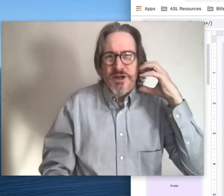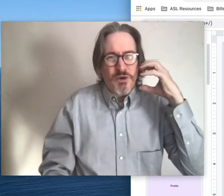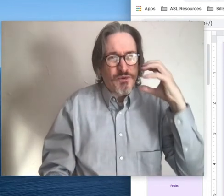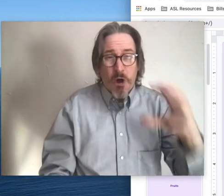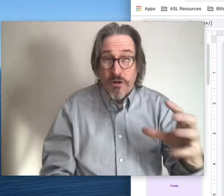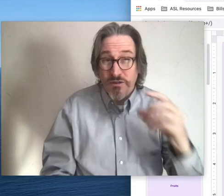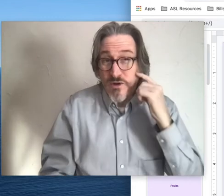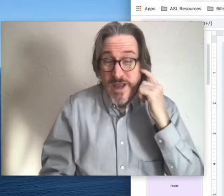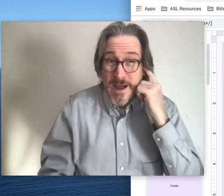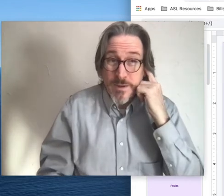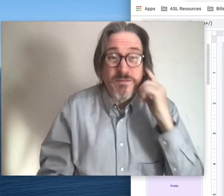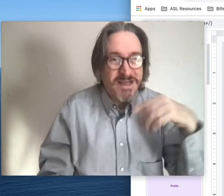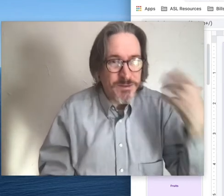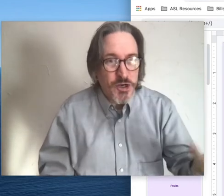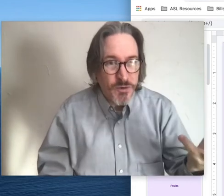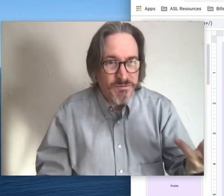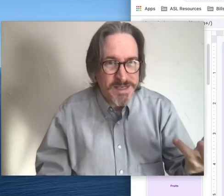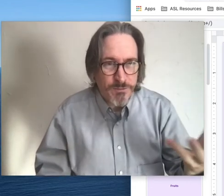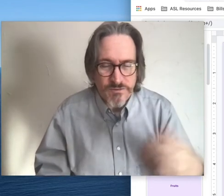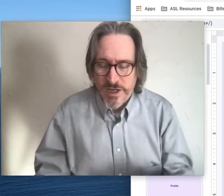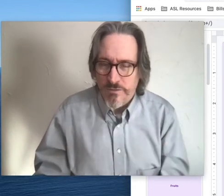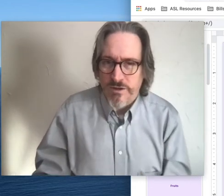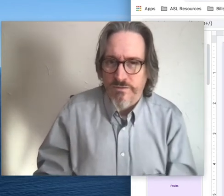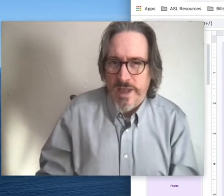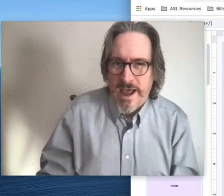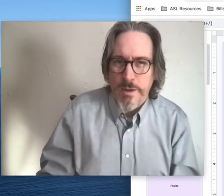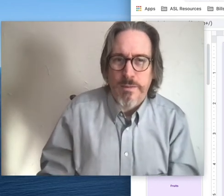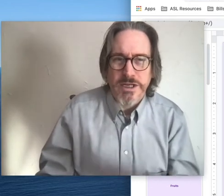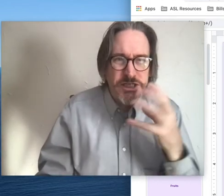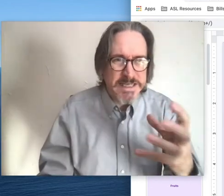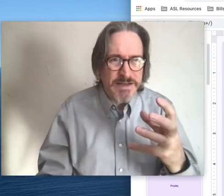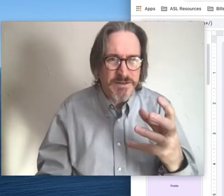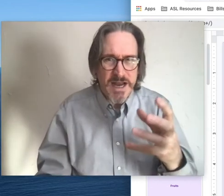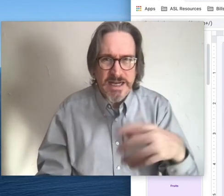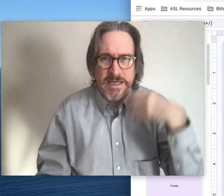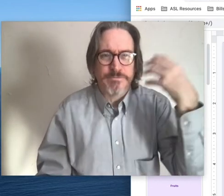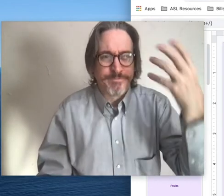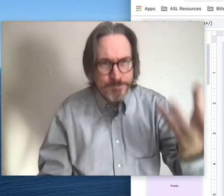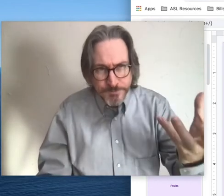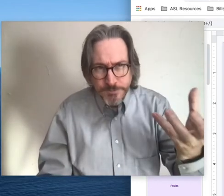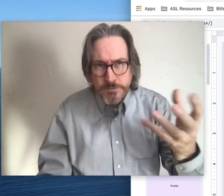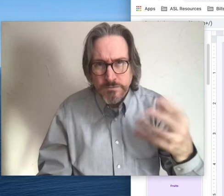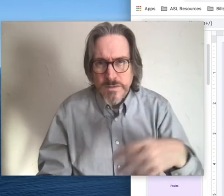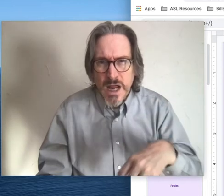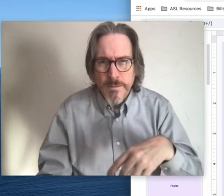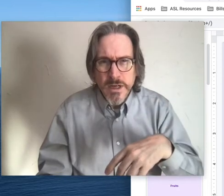I'm not going to go through all the vocab because I'm going to do a separate video of all the vocab, but just to give an idea,